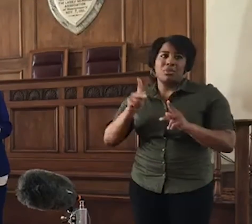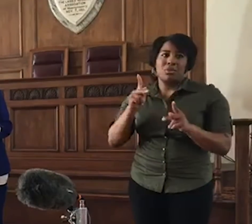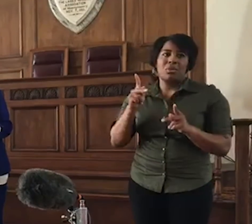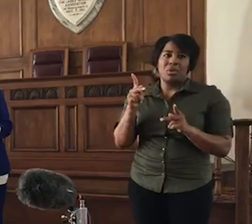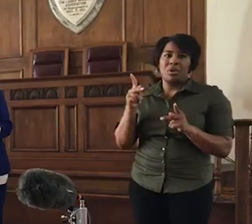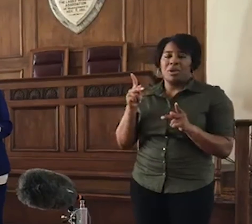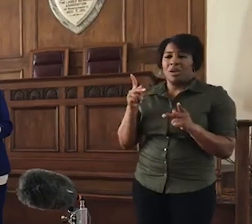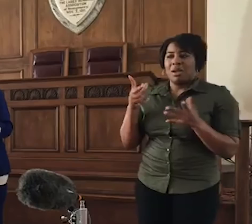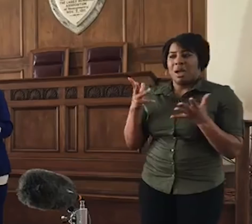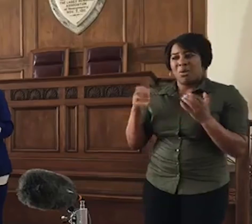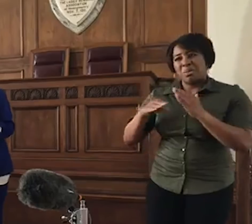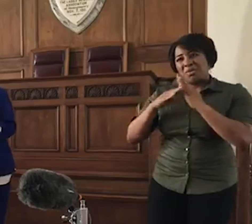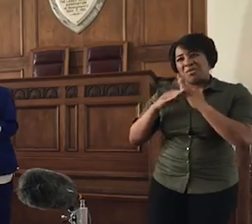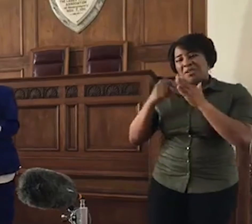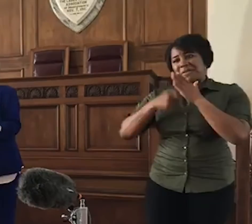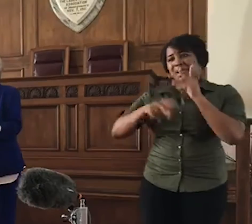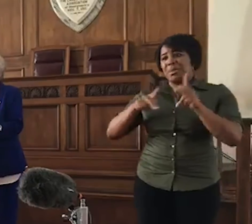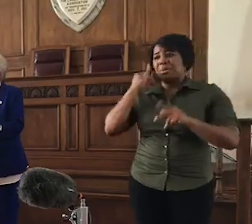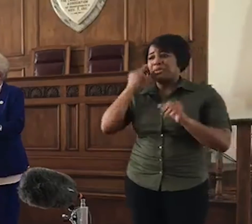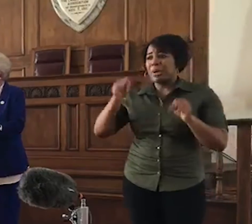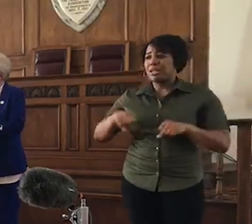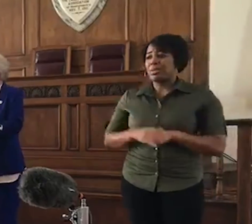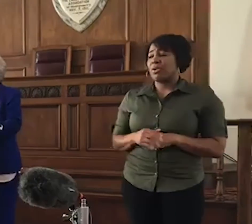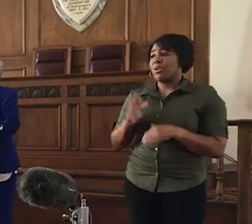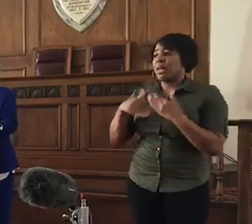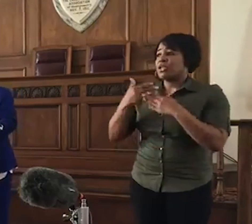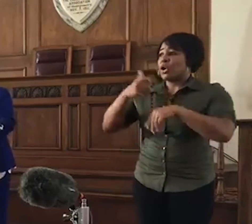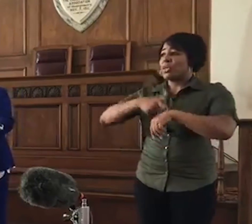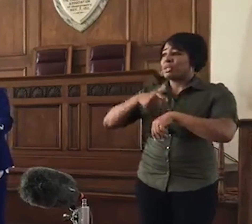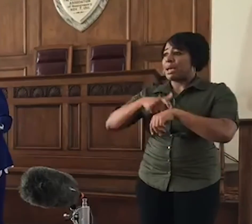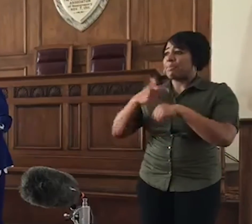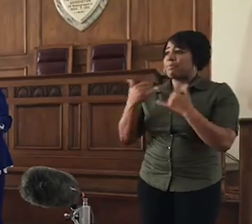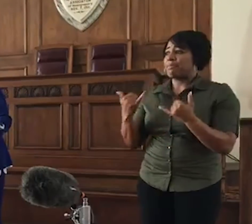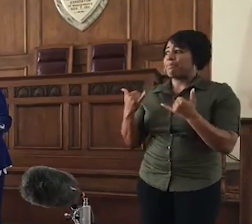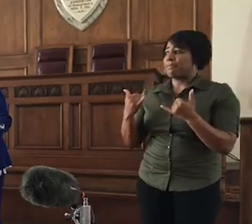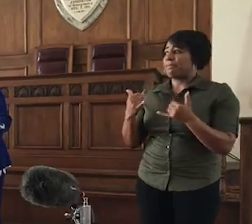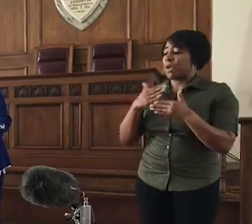it. All right, and that's all the time we have. And Governor Ivey will wrap us up.